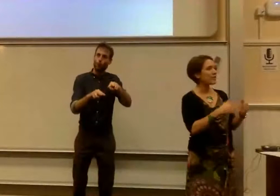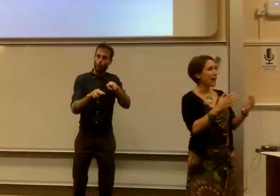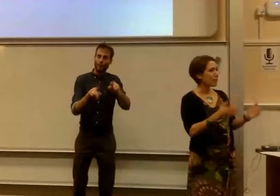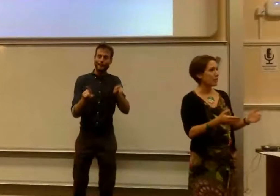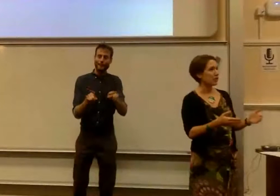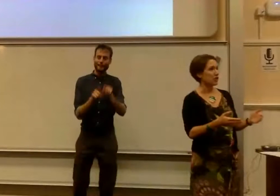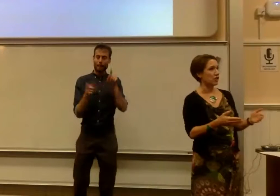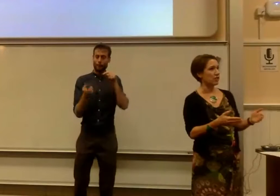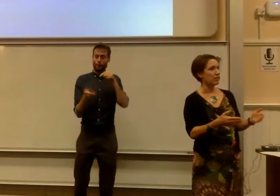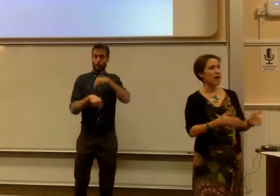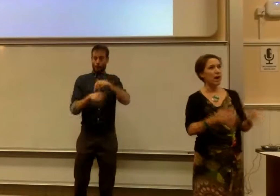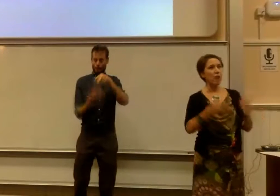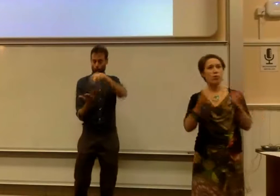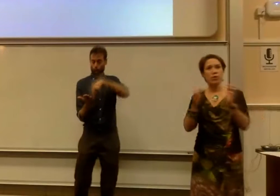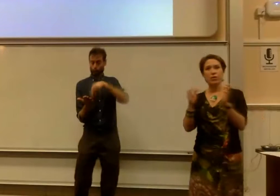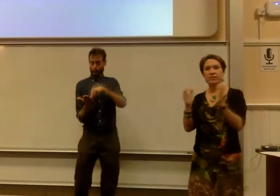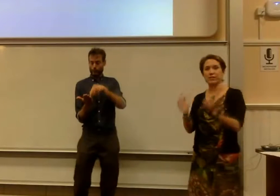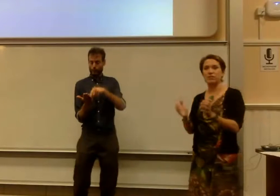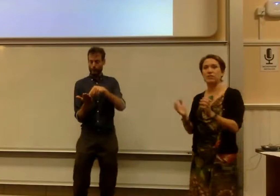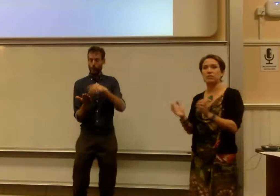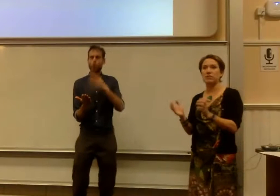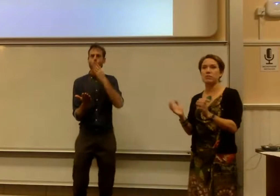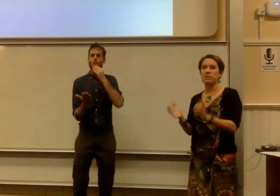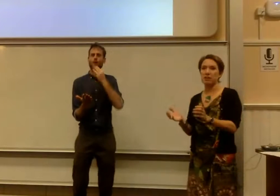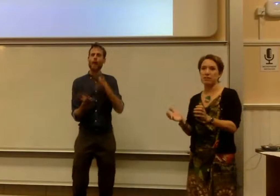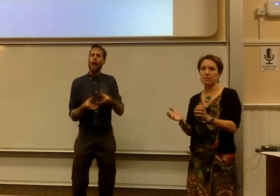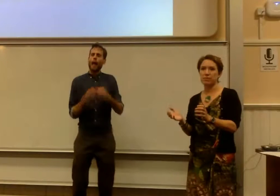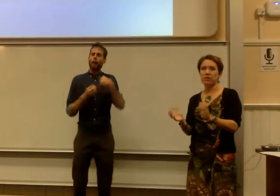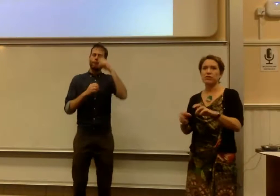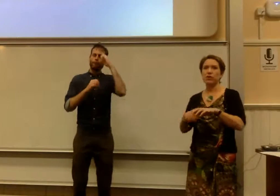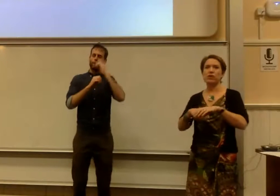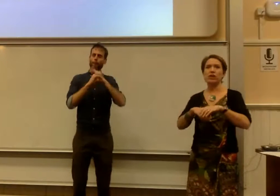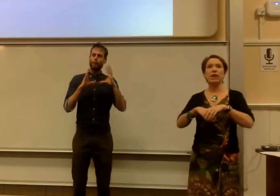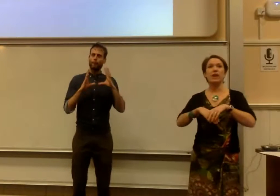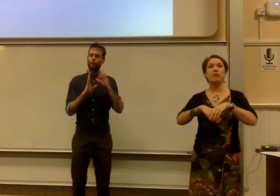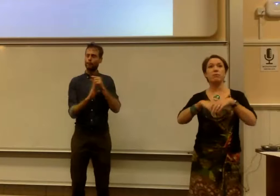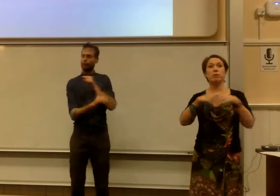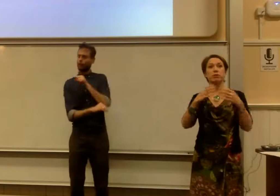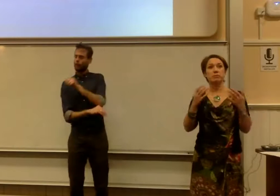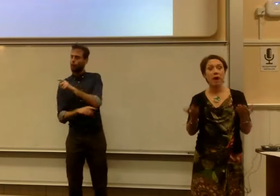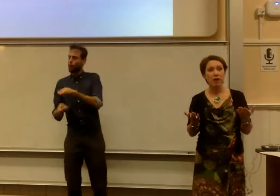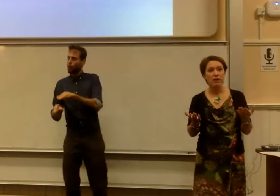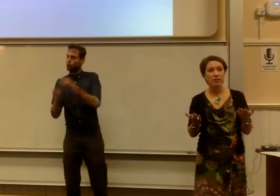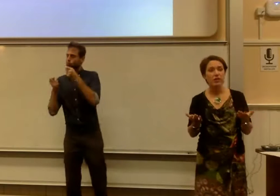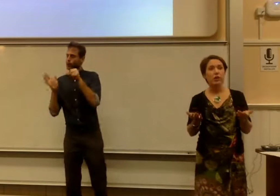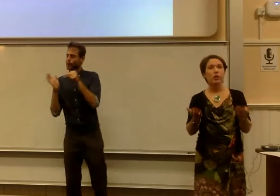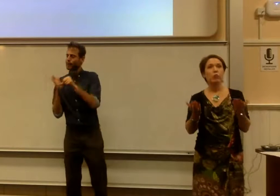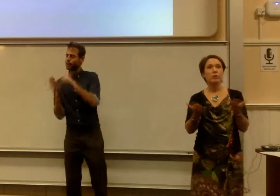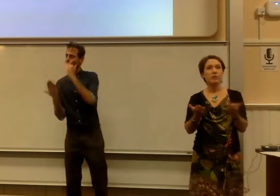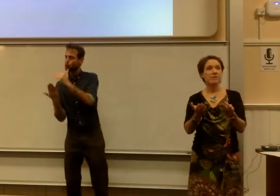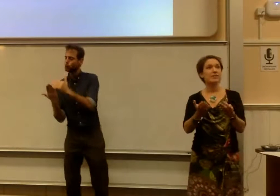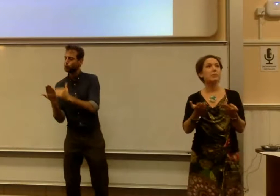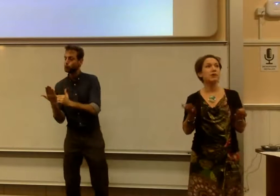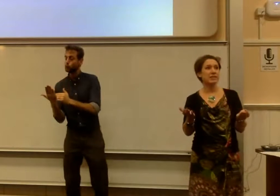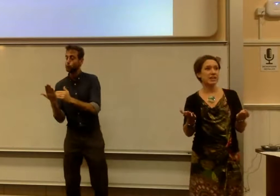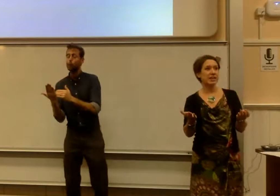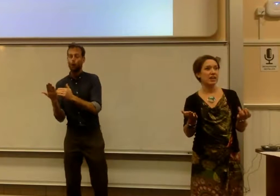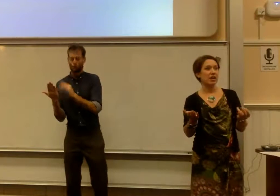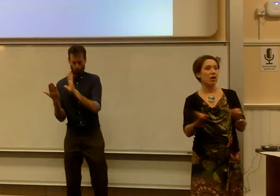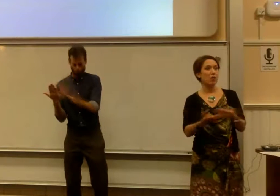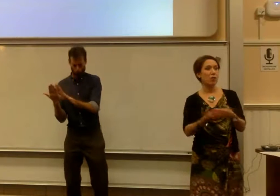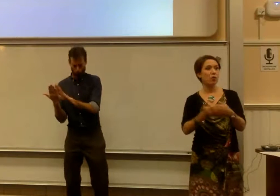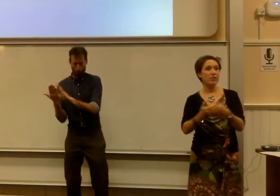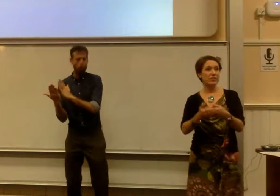what things had been achieved and what things still needed to be done. So that if the bill was passed, we would have some